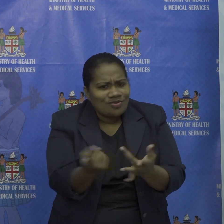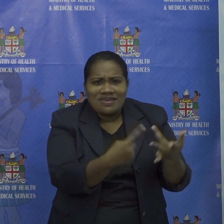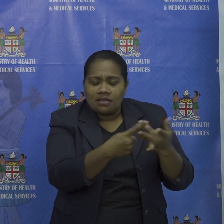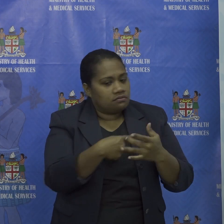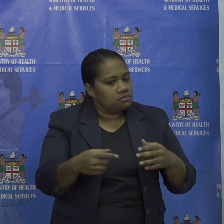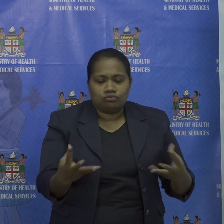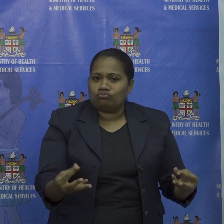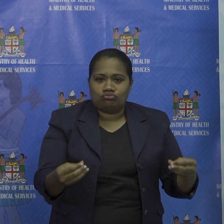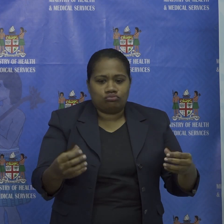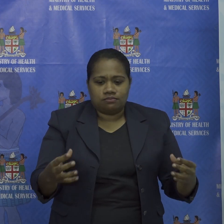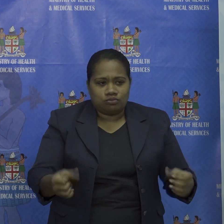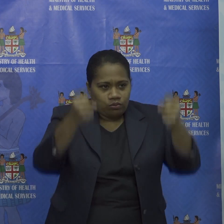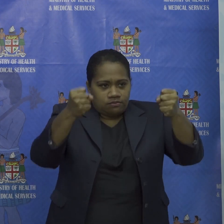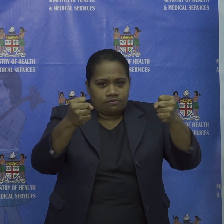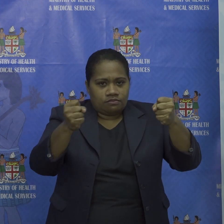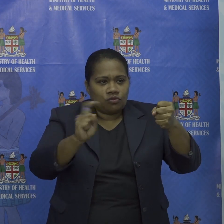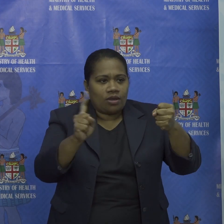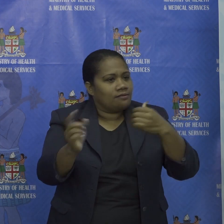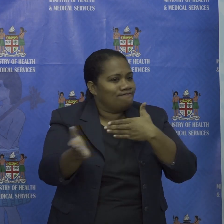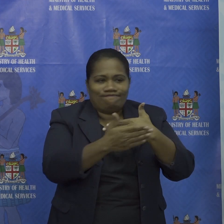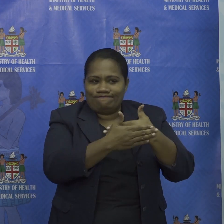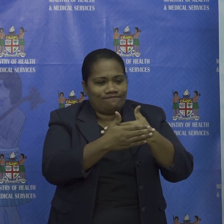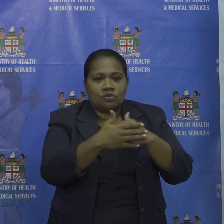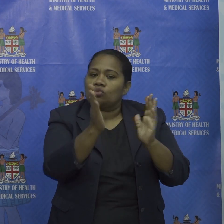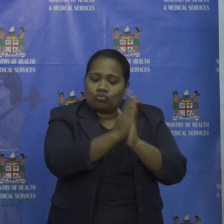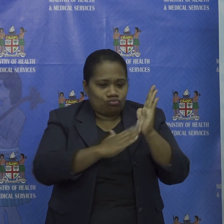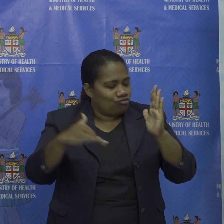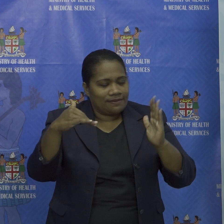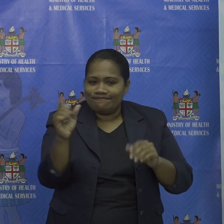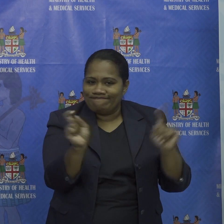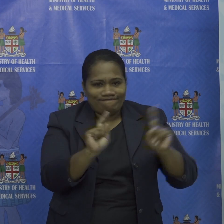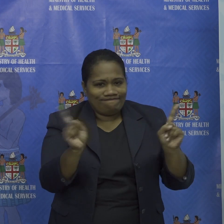open, so delivery services do not need to operate through the weekend.